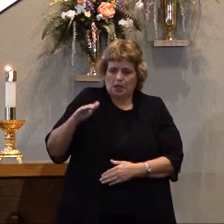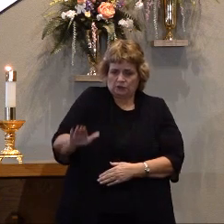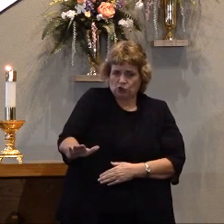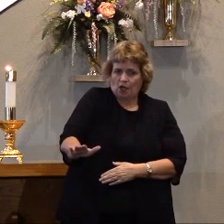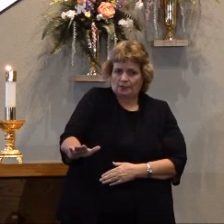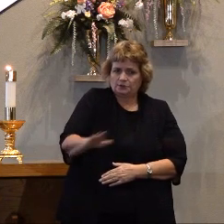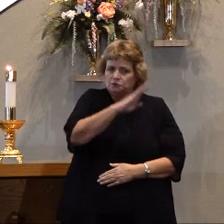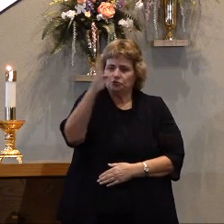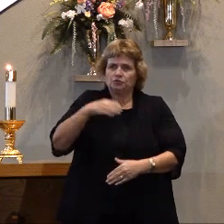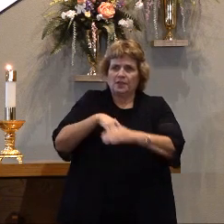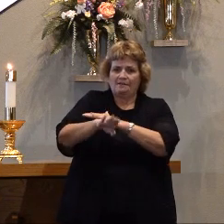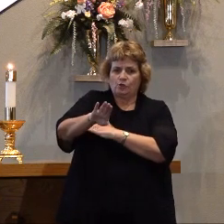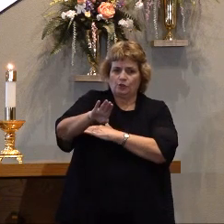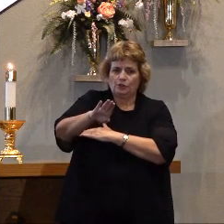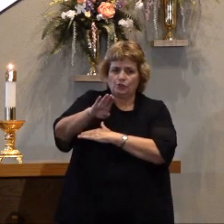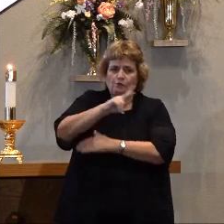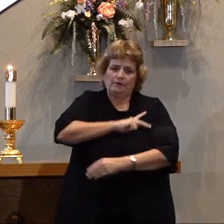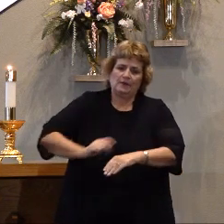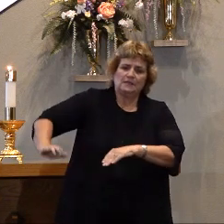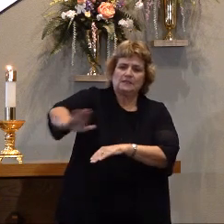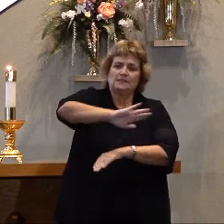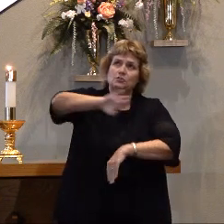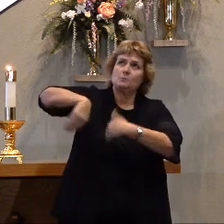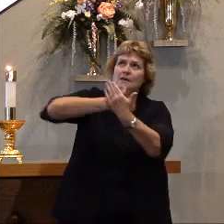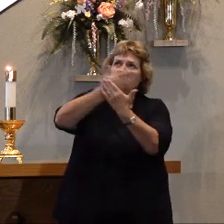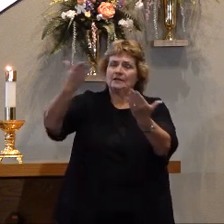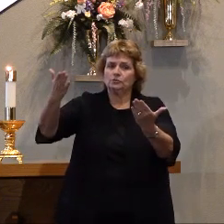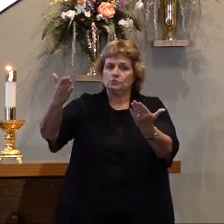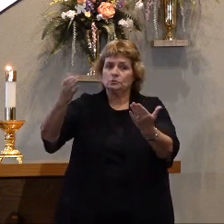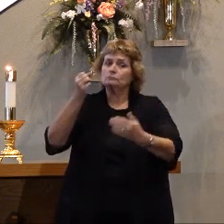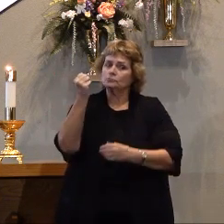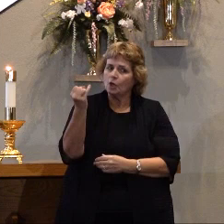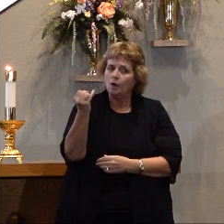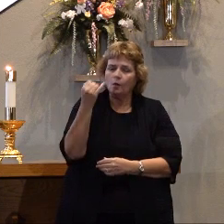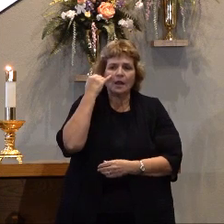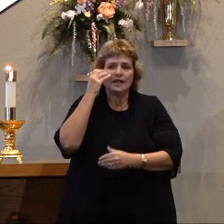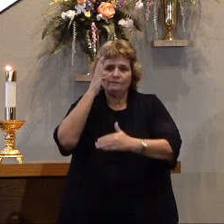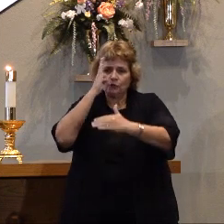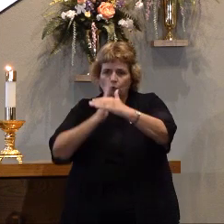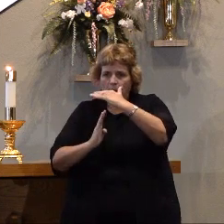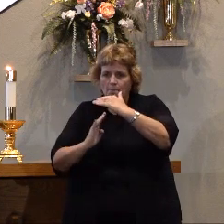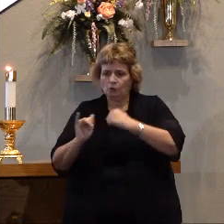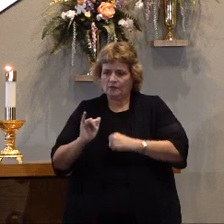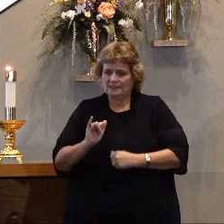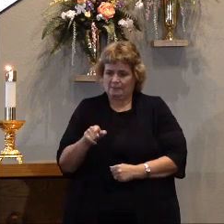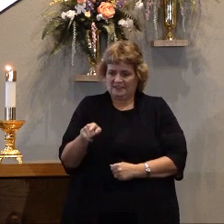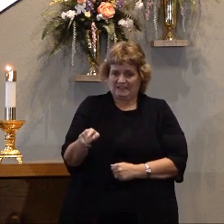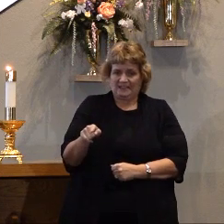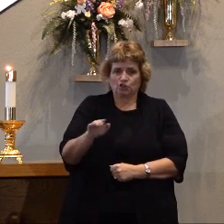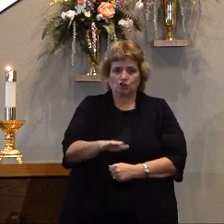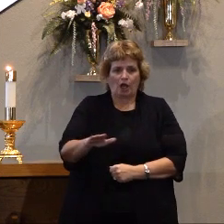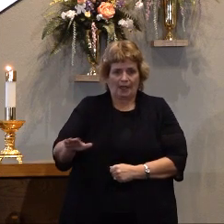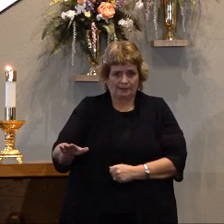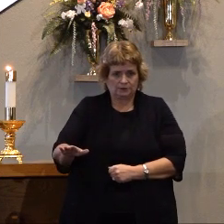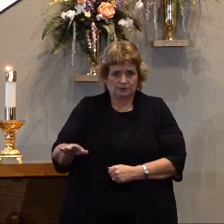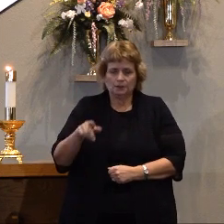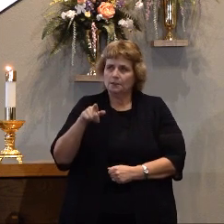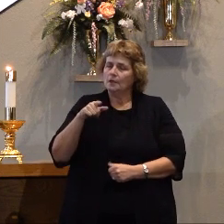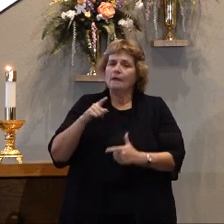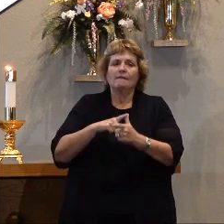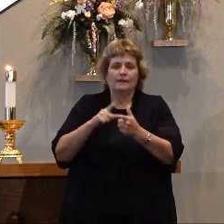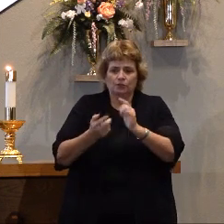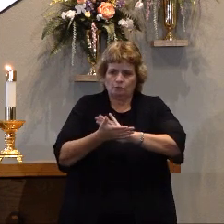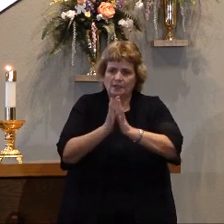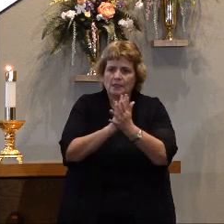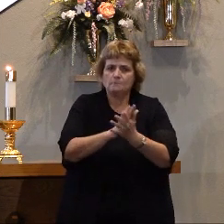of heaven. Therefore, whoever humbles himself like this child is the greatest in the